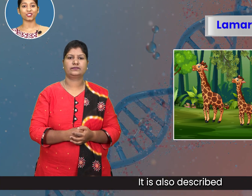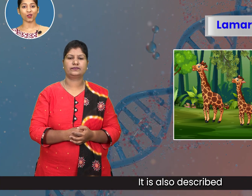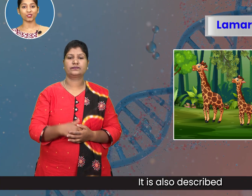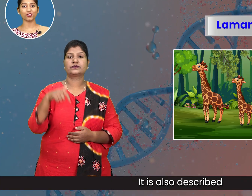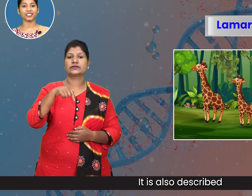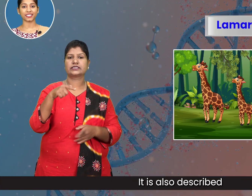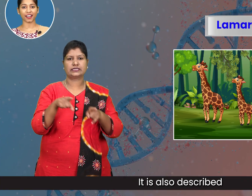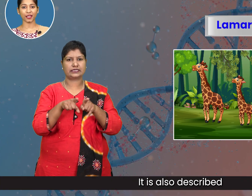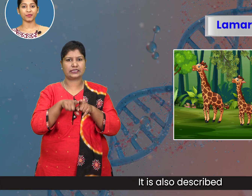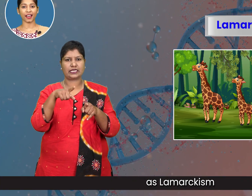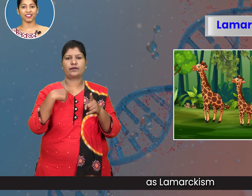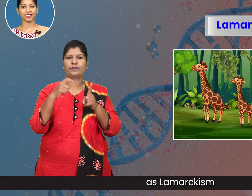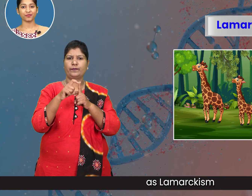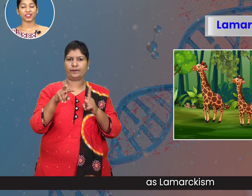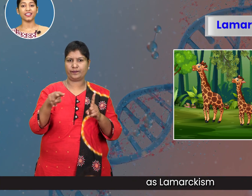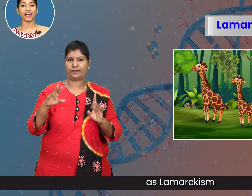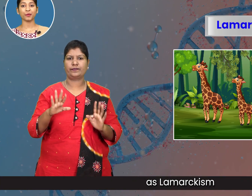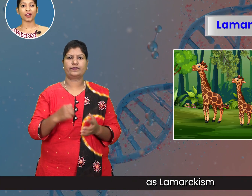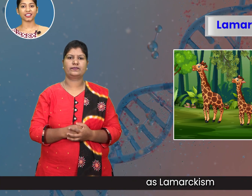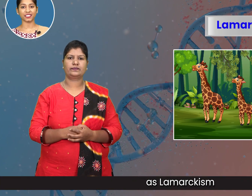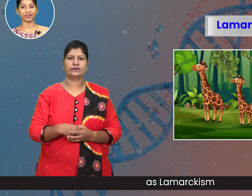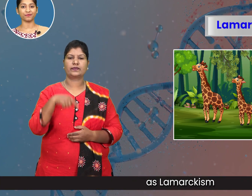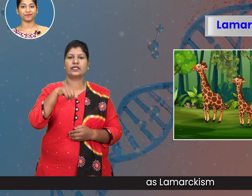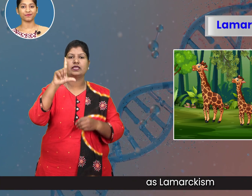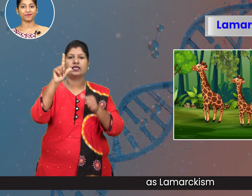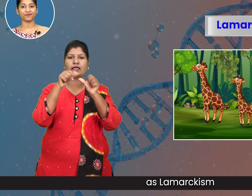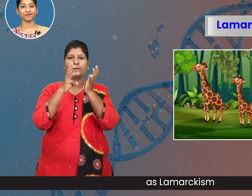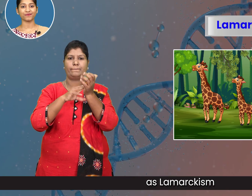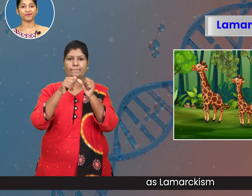It is also described as Landmarkism.